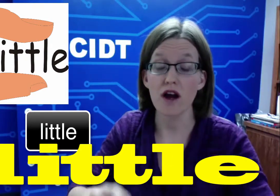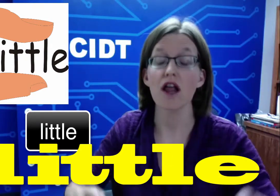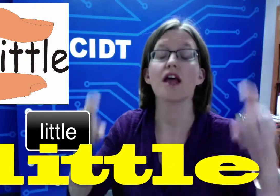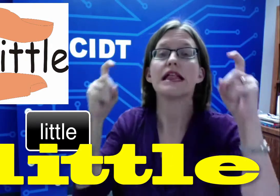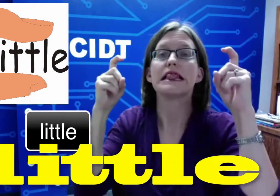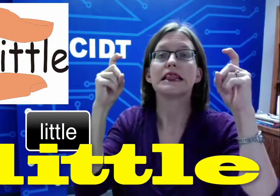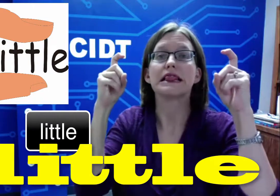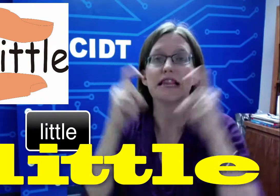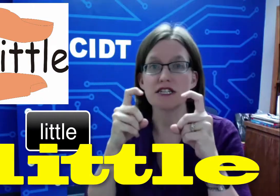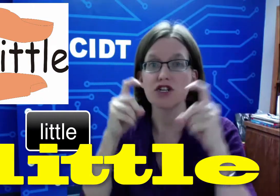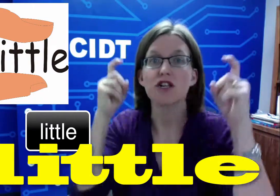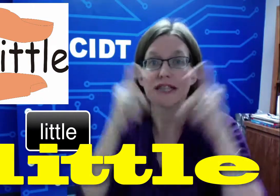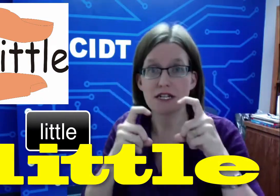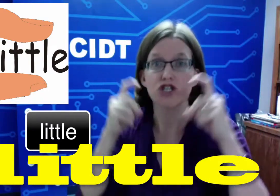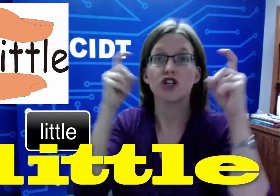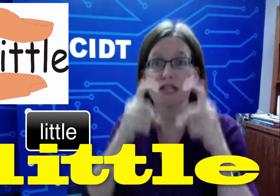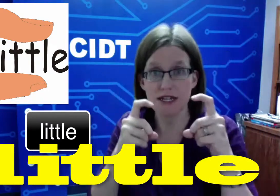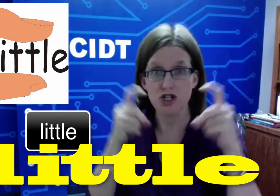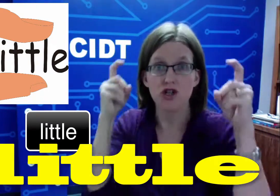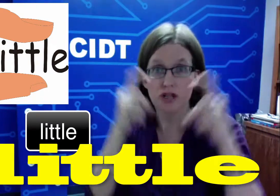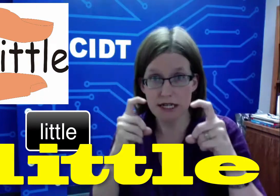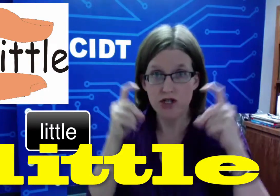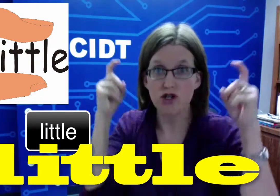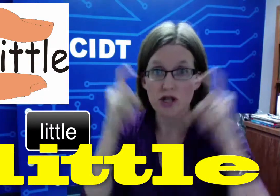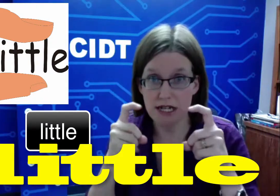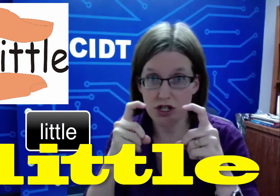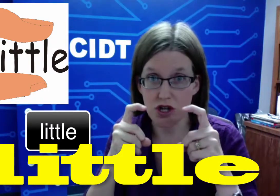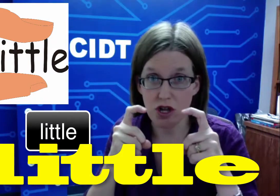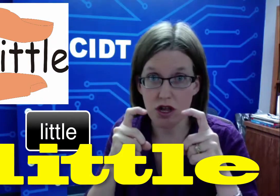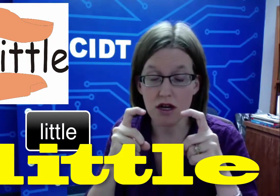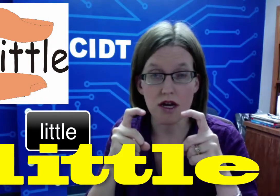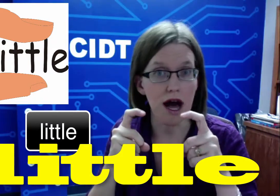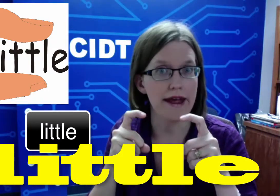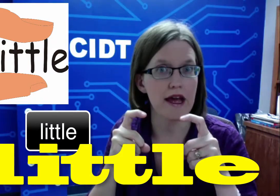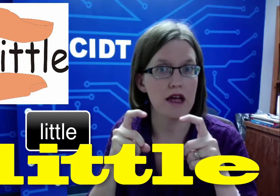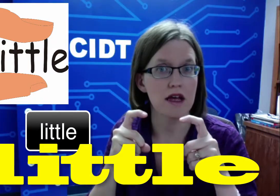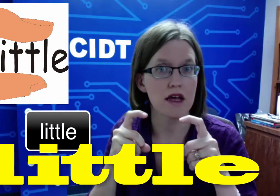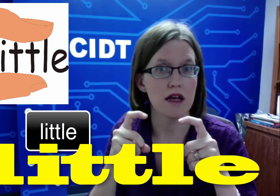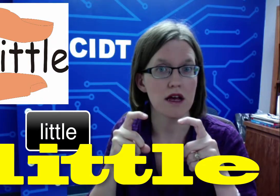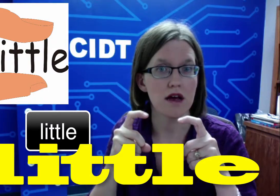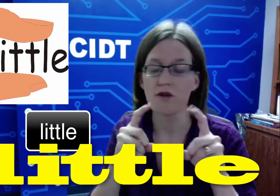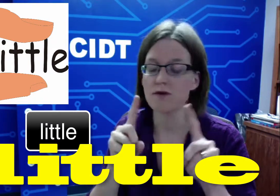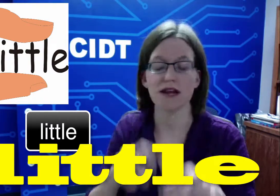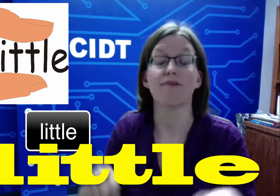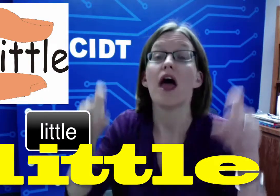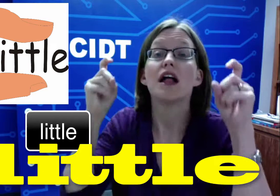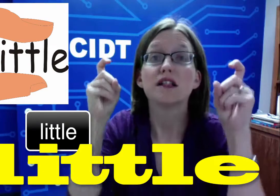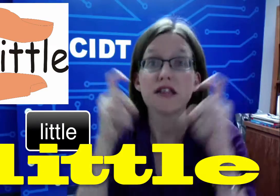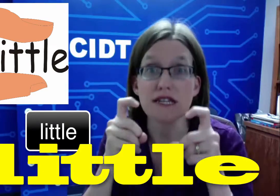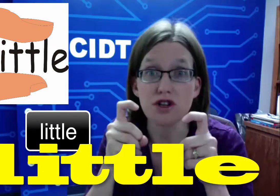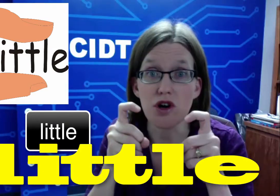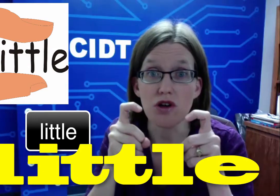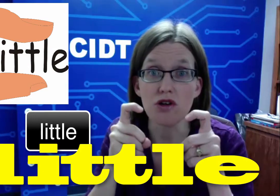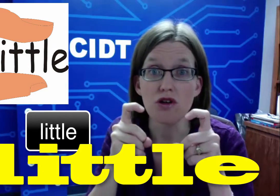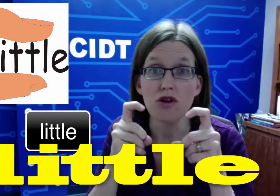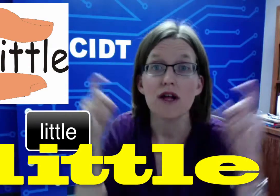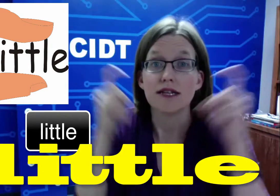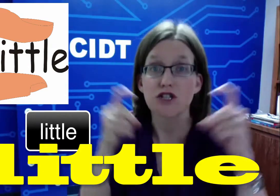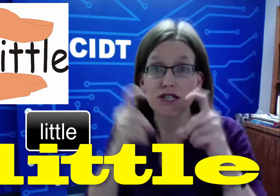word. Little, little, little, little, little. Got it? One more time. Little. Little,